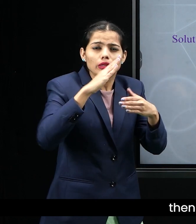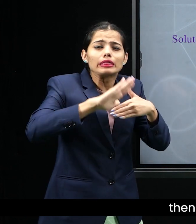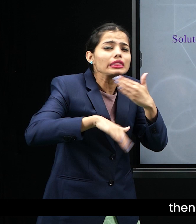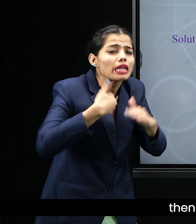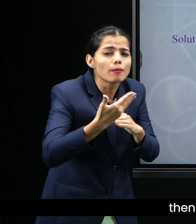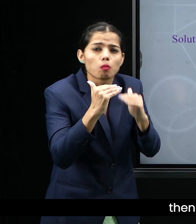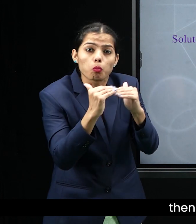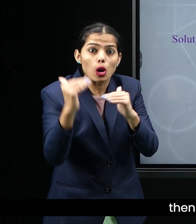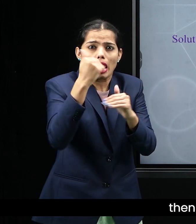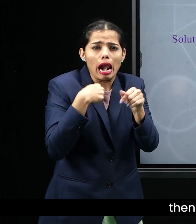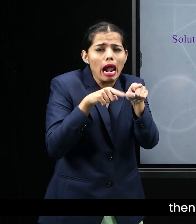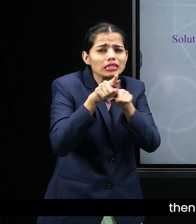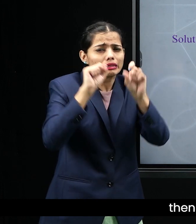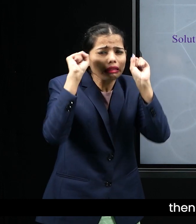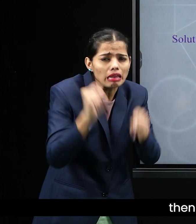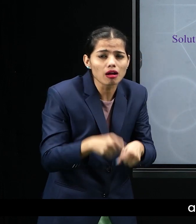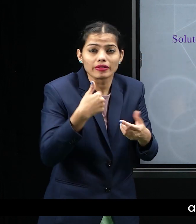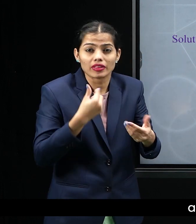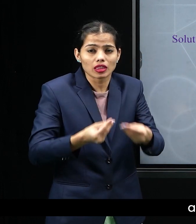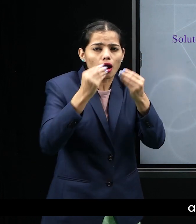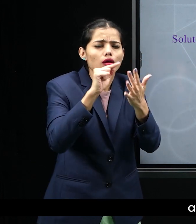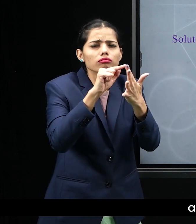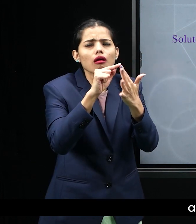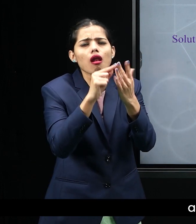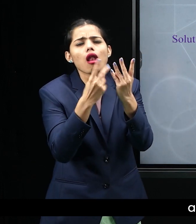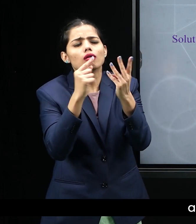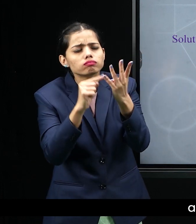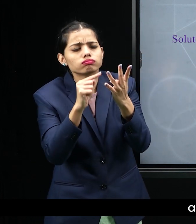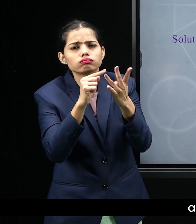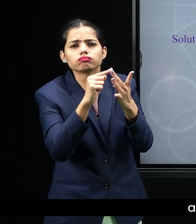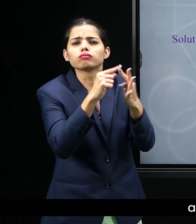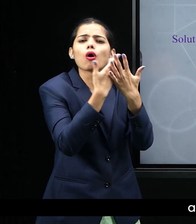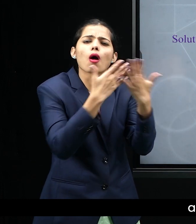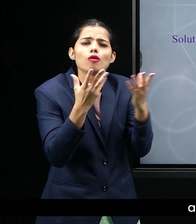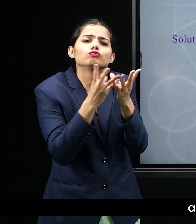above example can be given an alternate solution as follows.